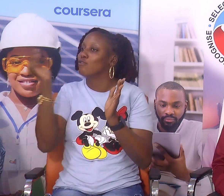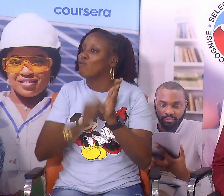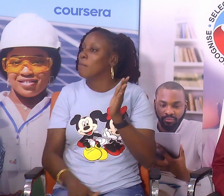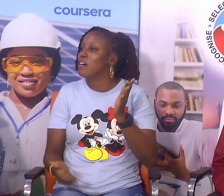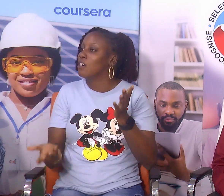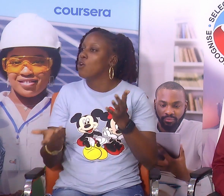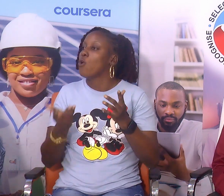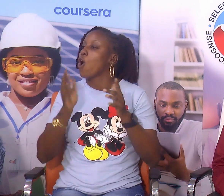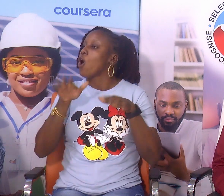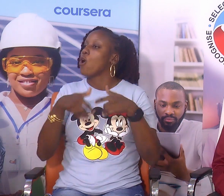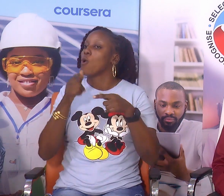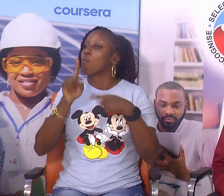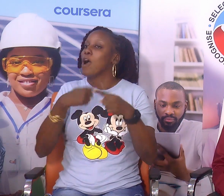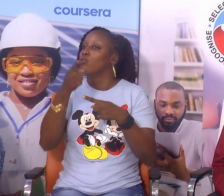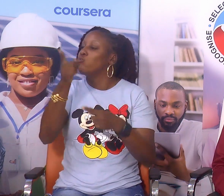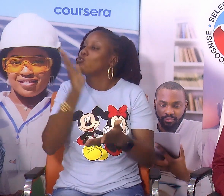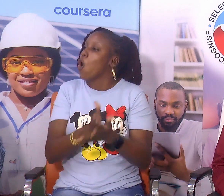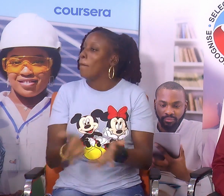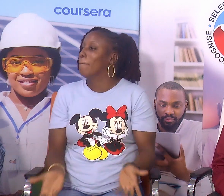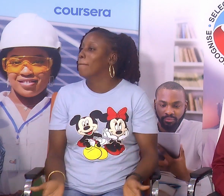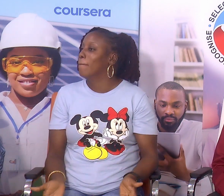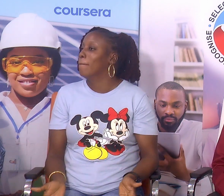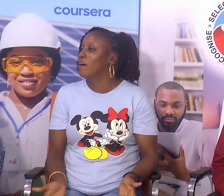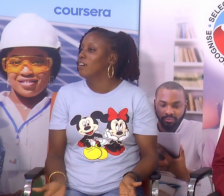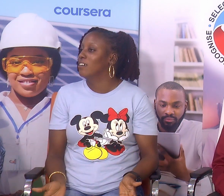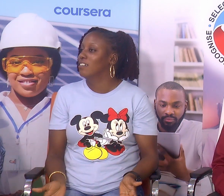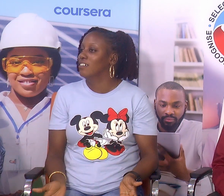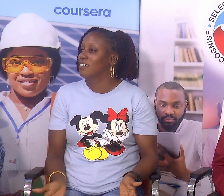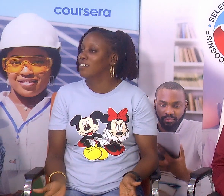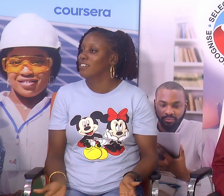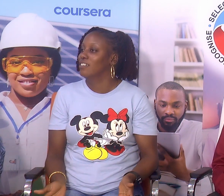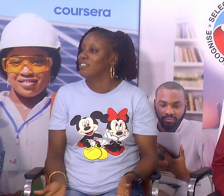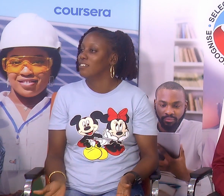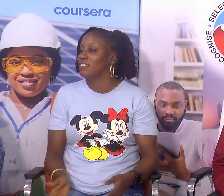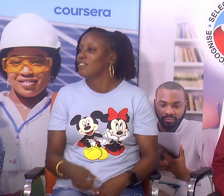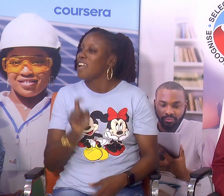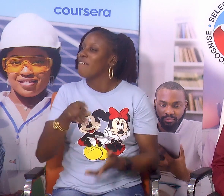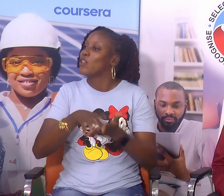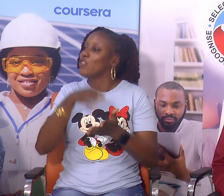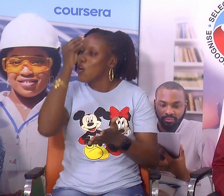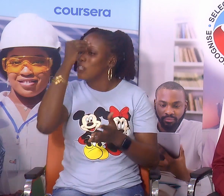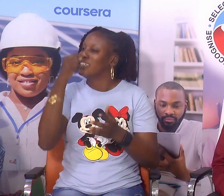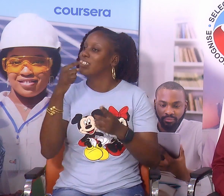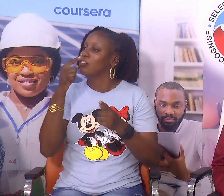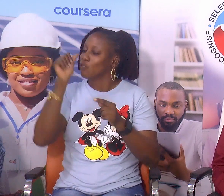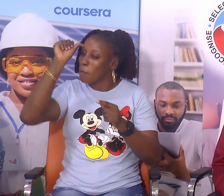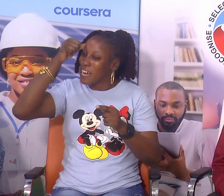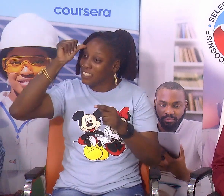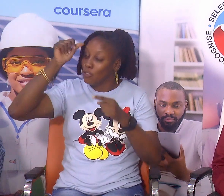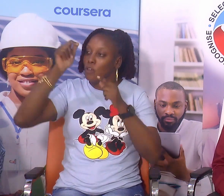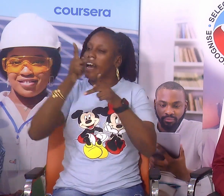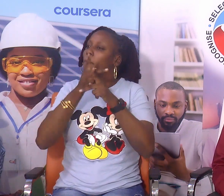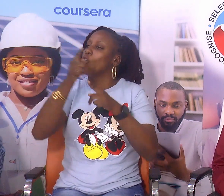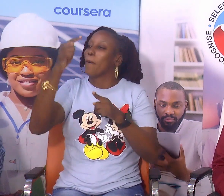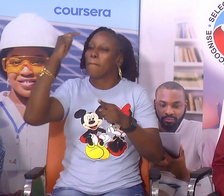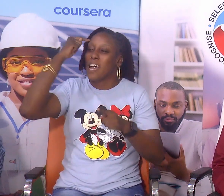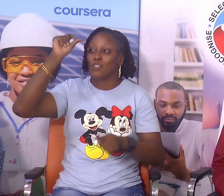You know, I've been saying so often, those are not the terms to use. It's time people stop.